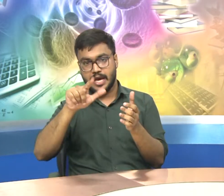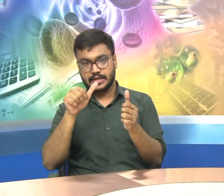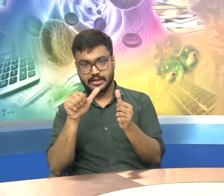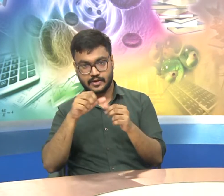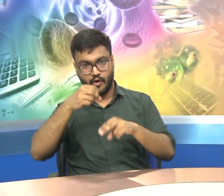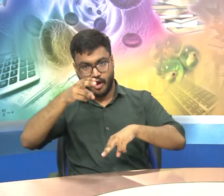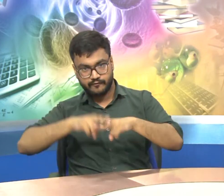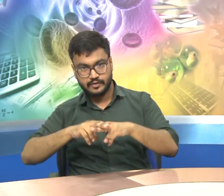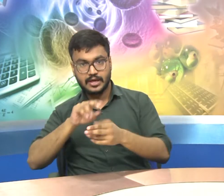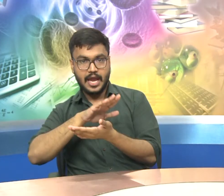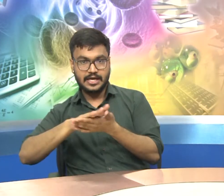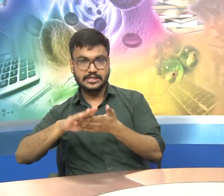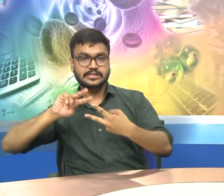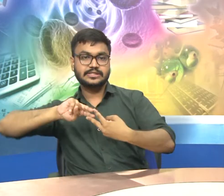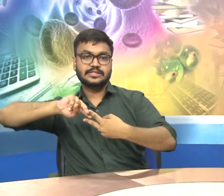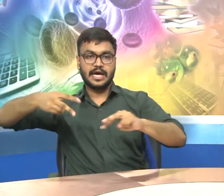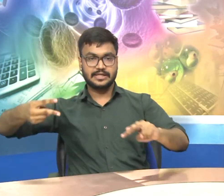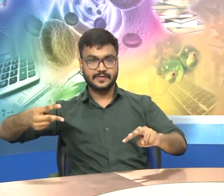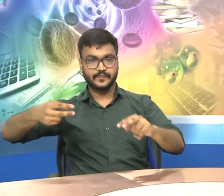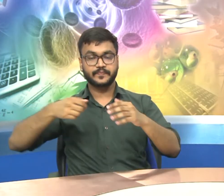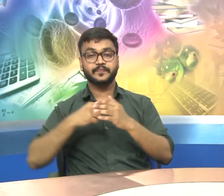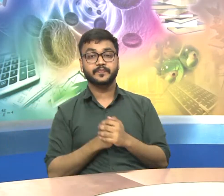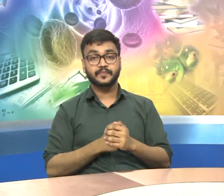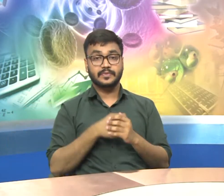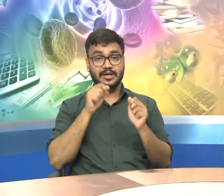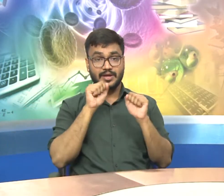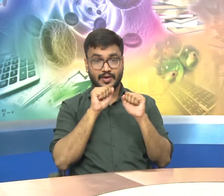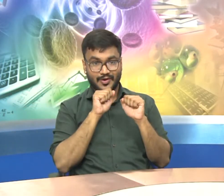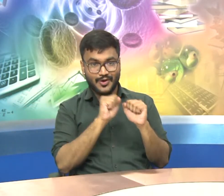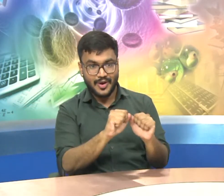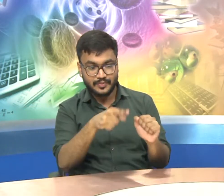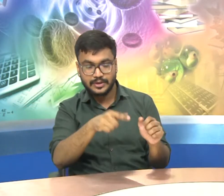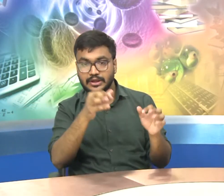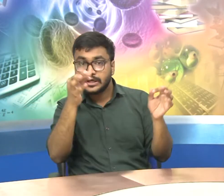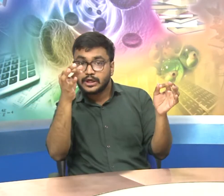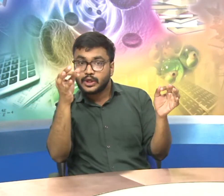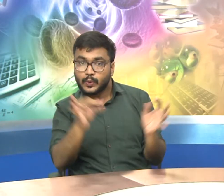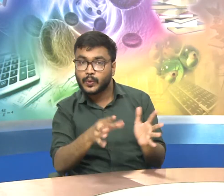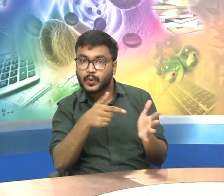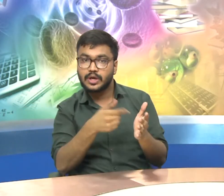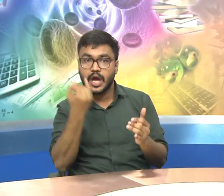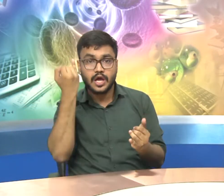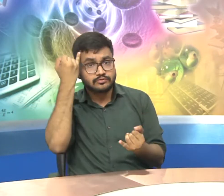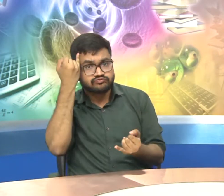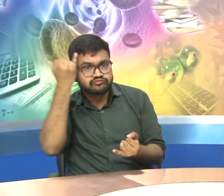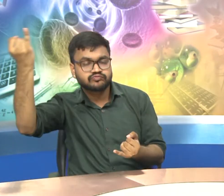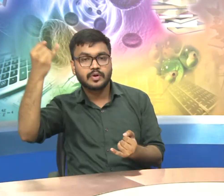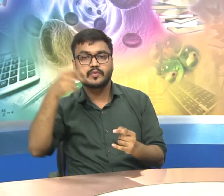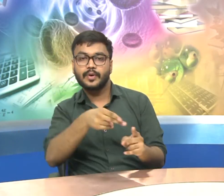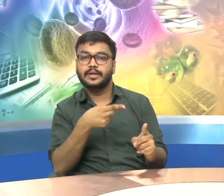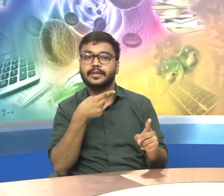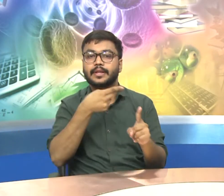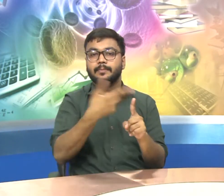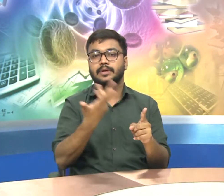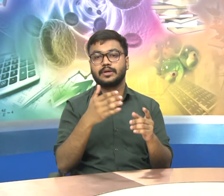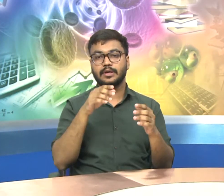of genetics, and this new combined idea was called